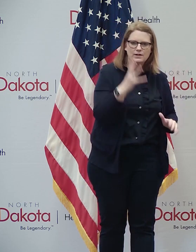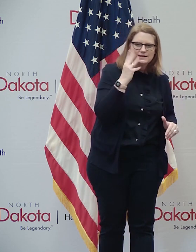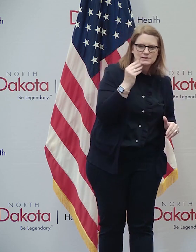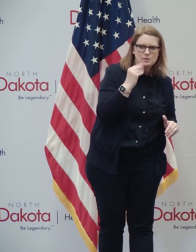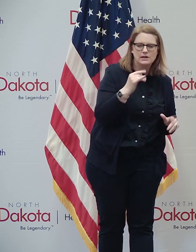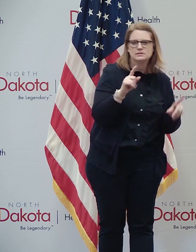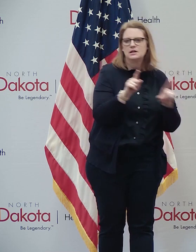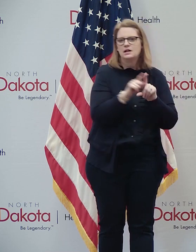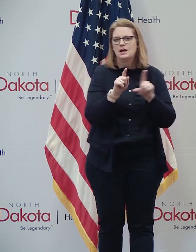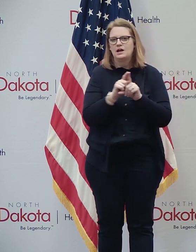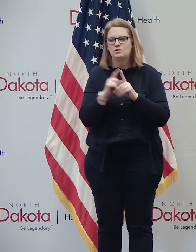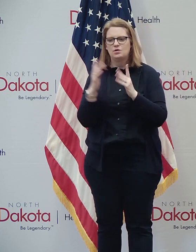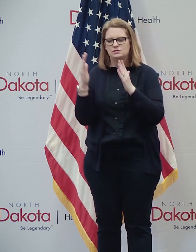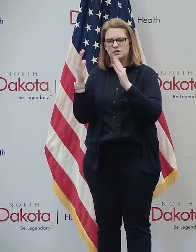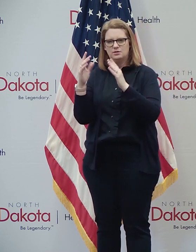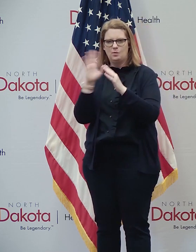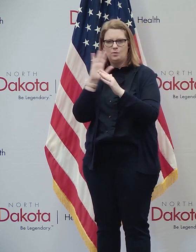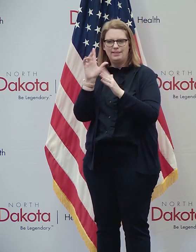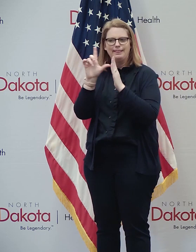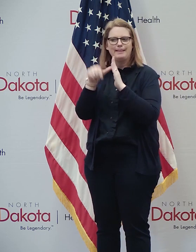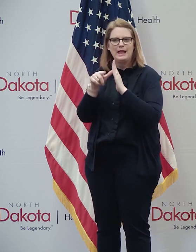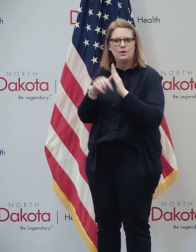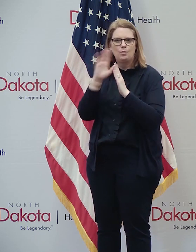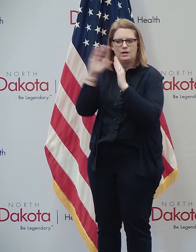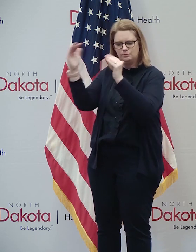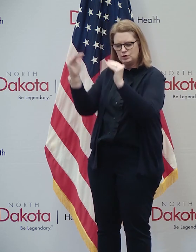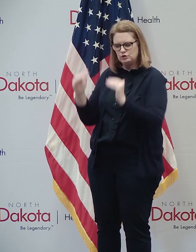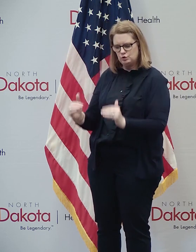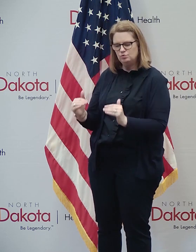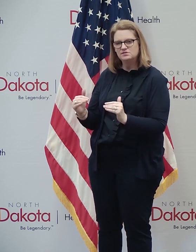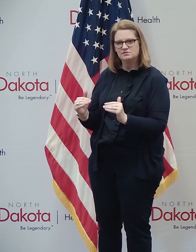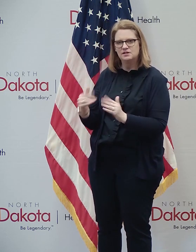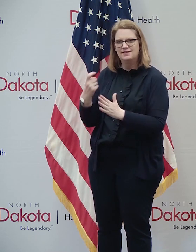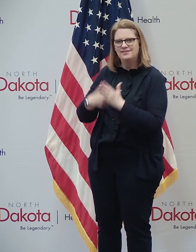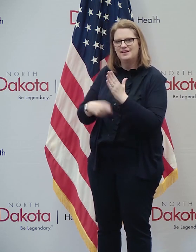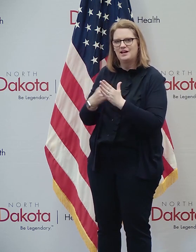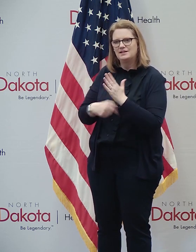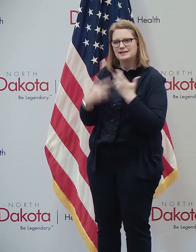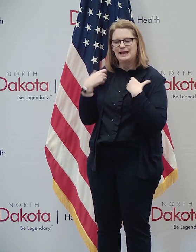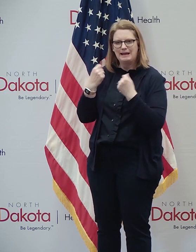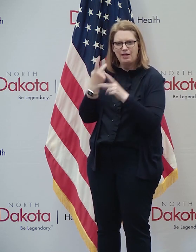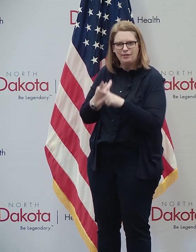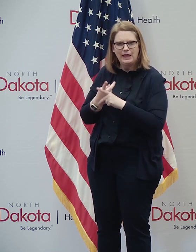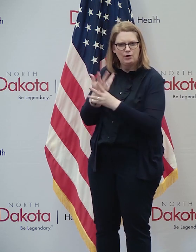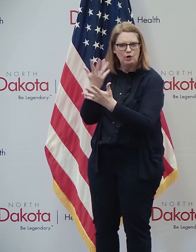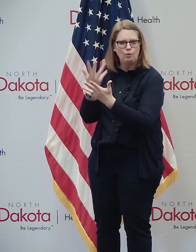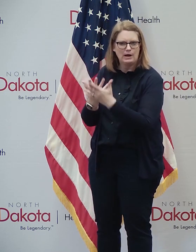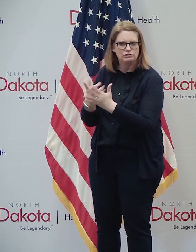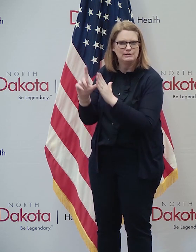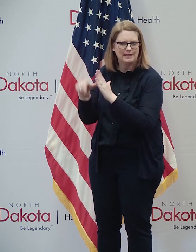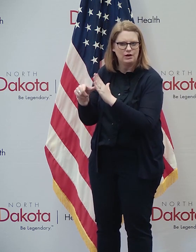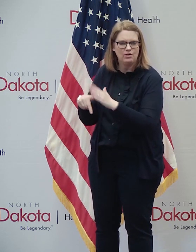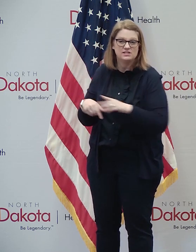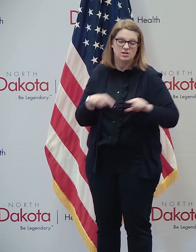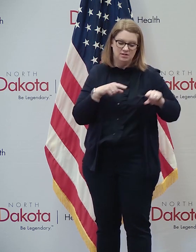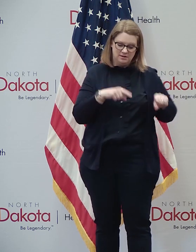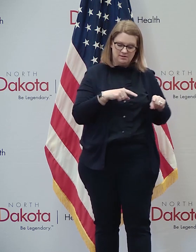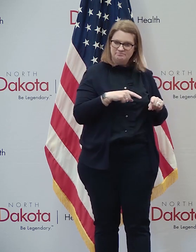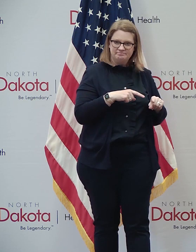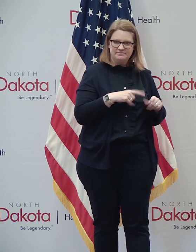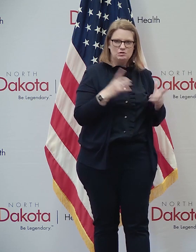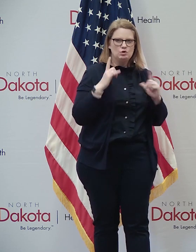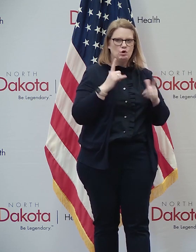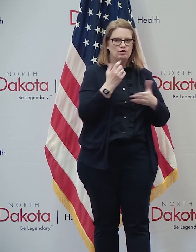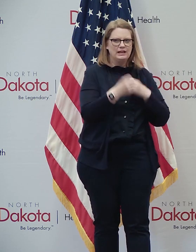in human services, in healthcare, even in corrections down the road. And so we all know